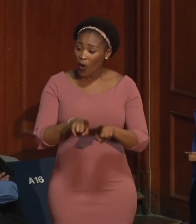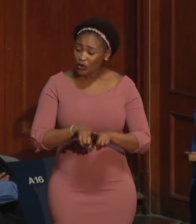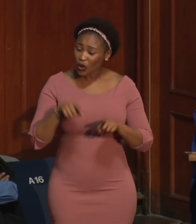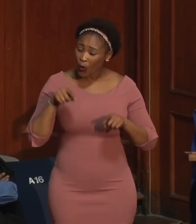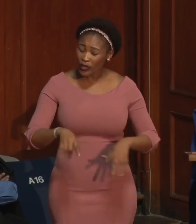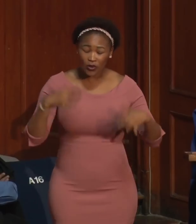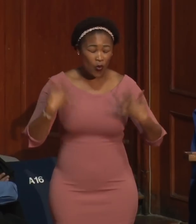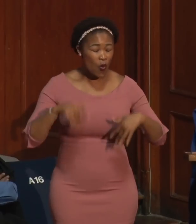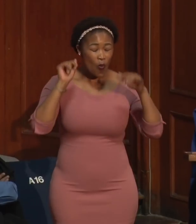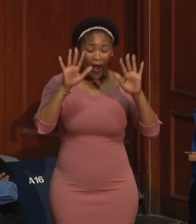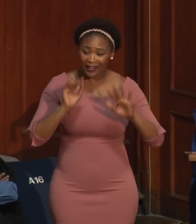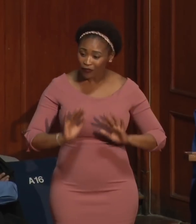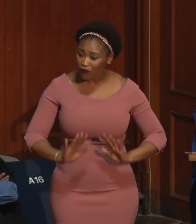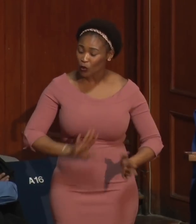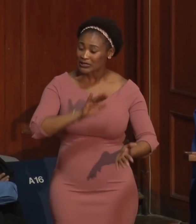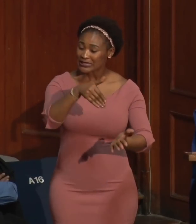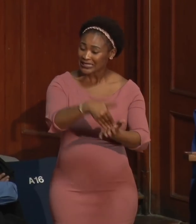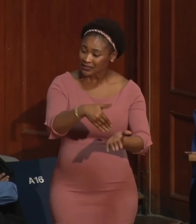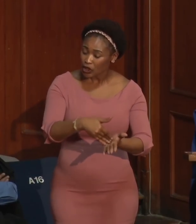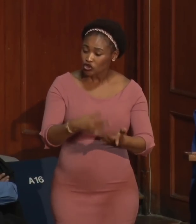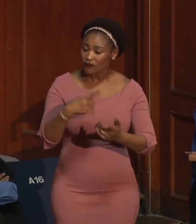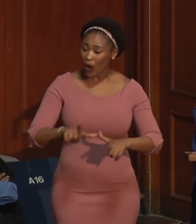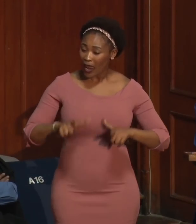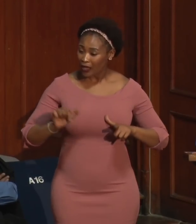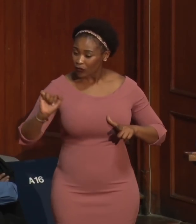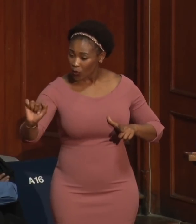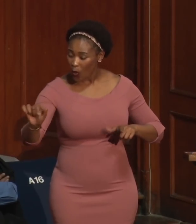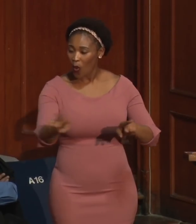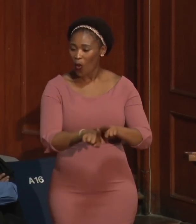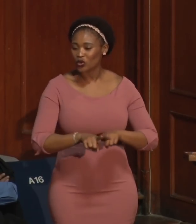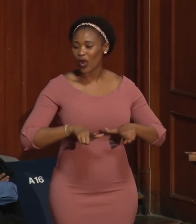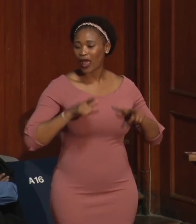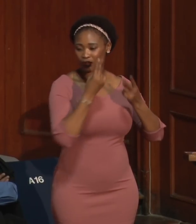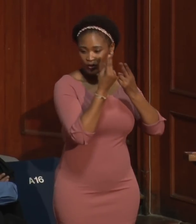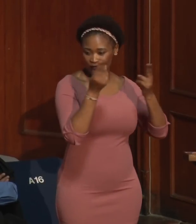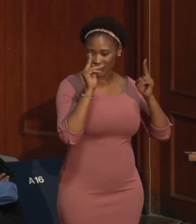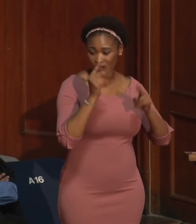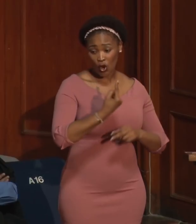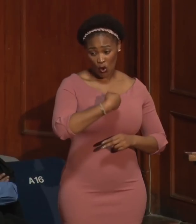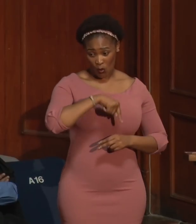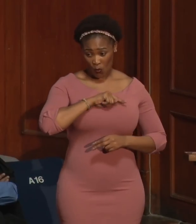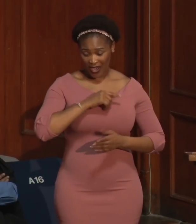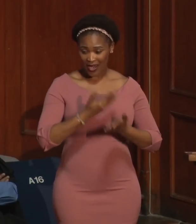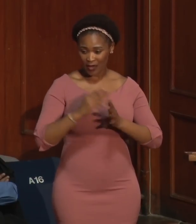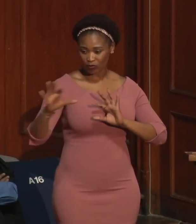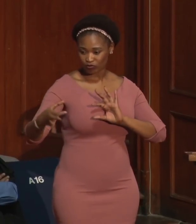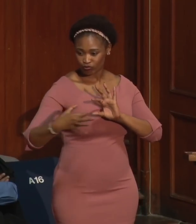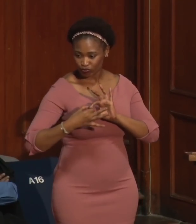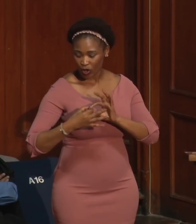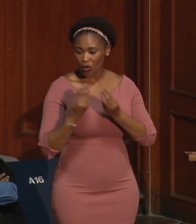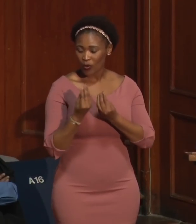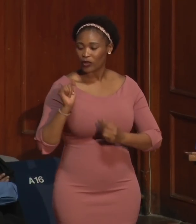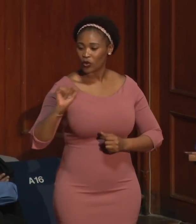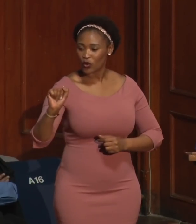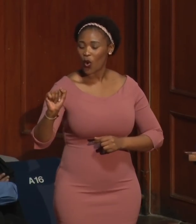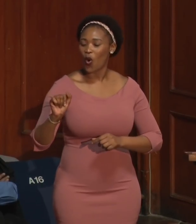not only in your lives, but also in the life of the university. We, as the university, can now associate ourselves with your